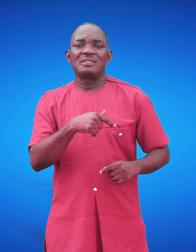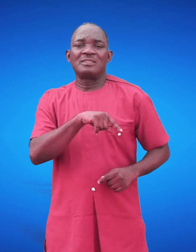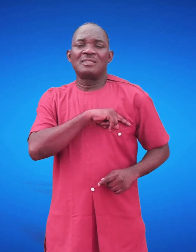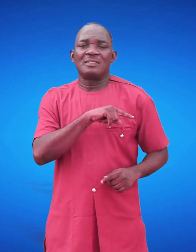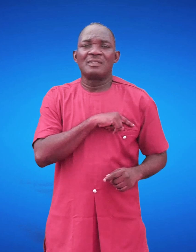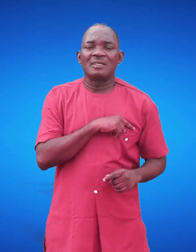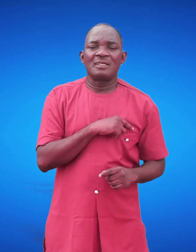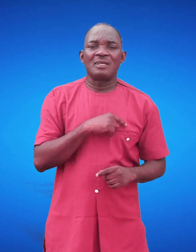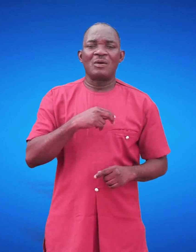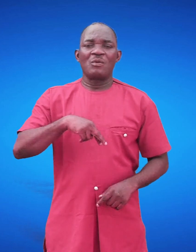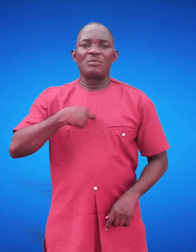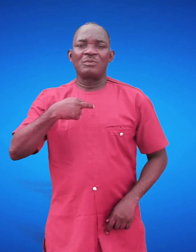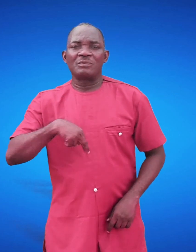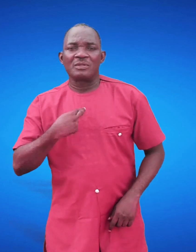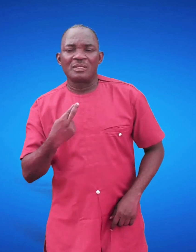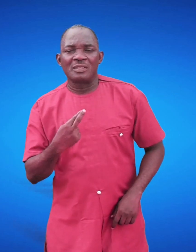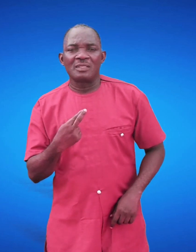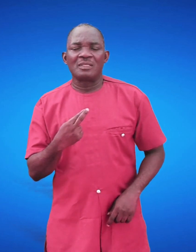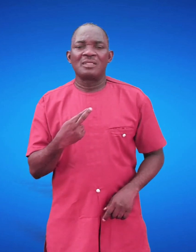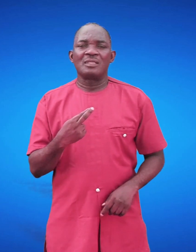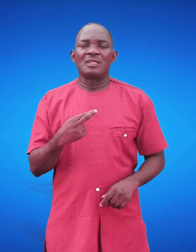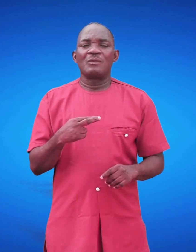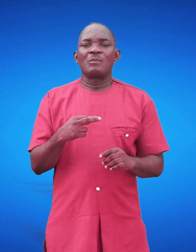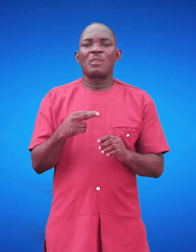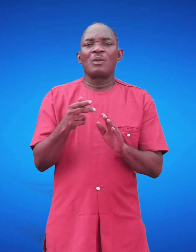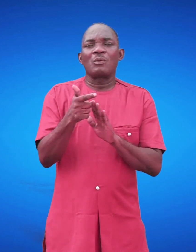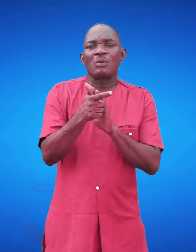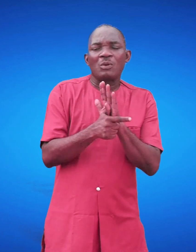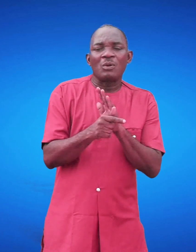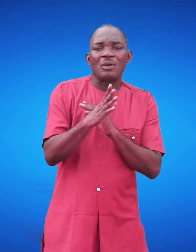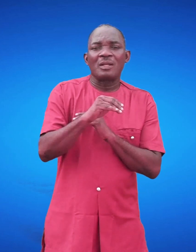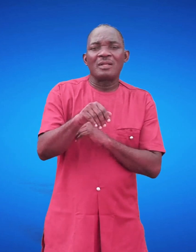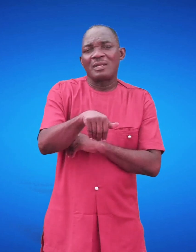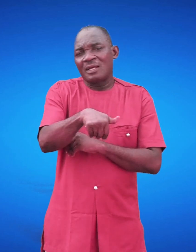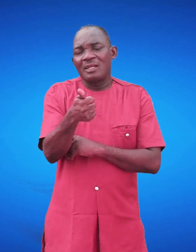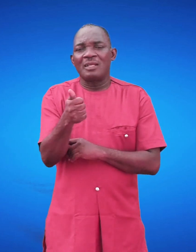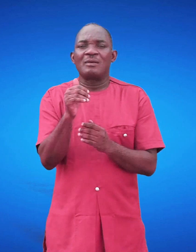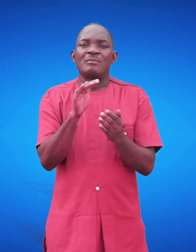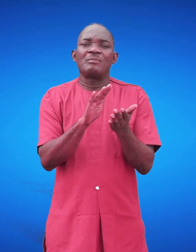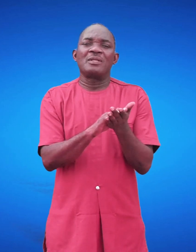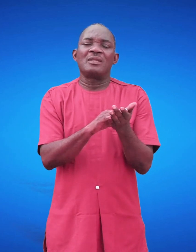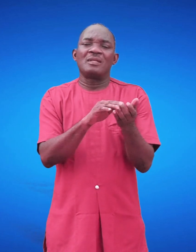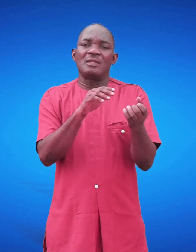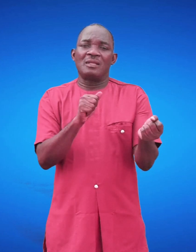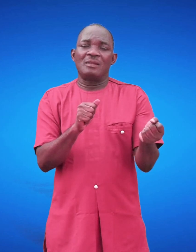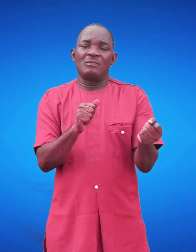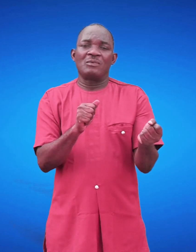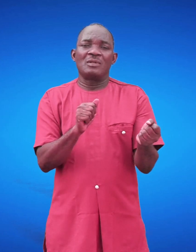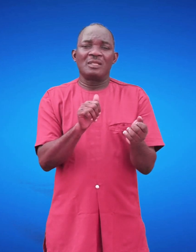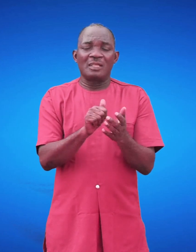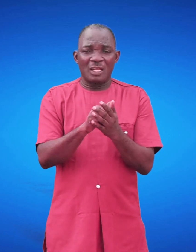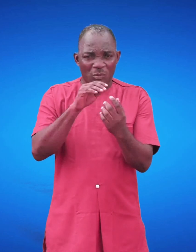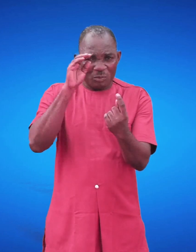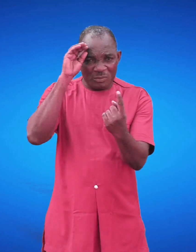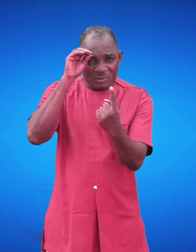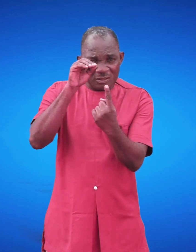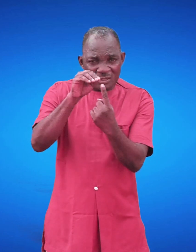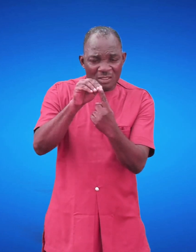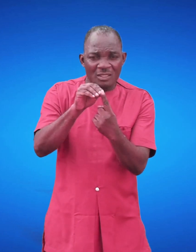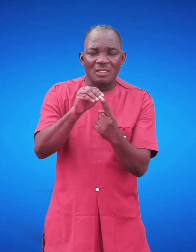religion, creed, and other beliefs are the objectives